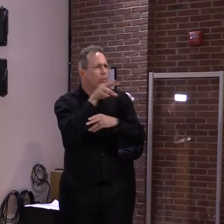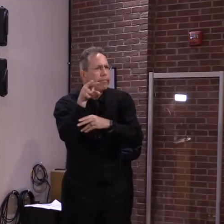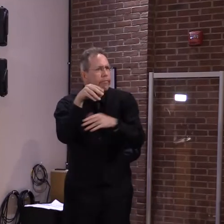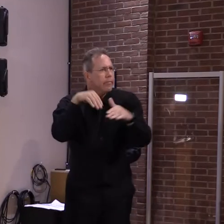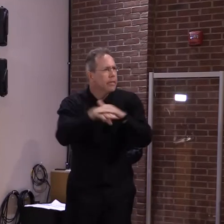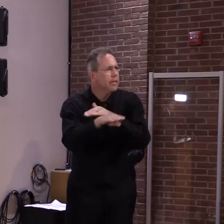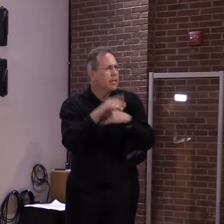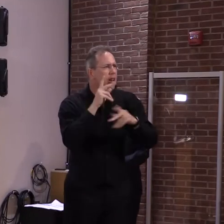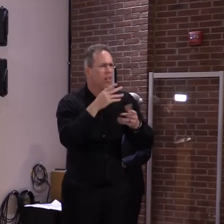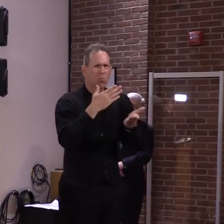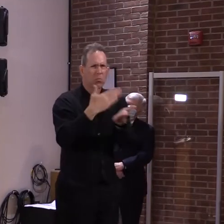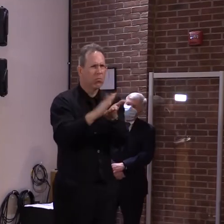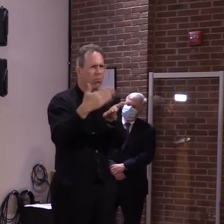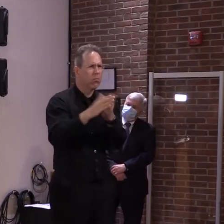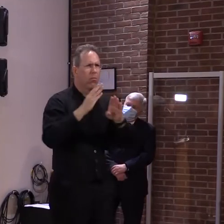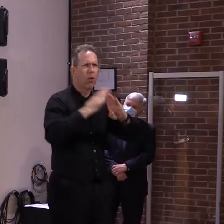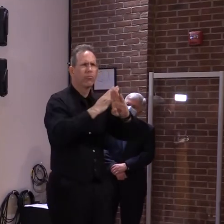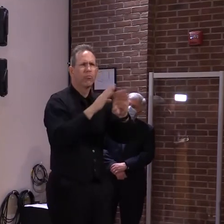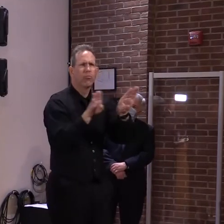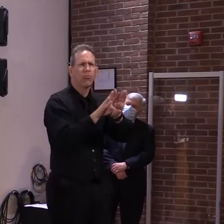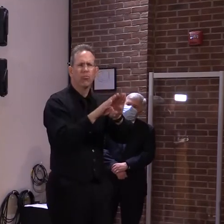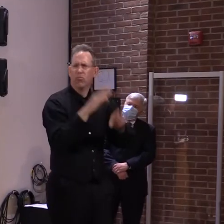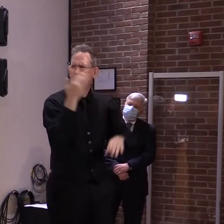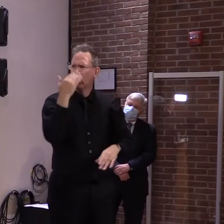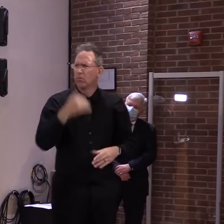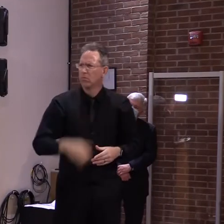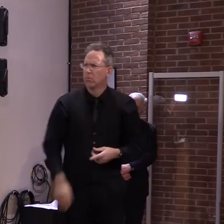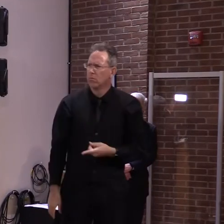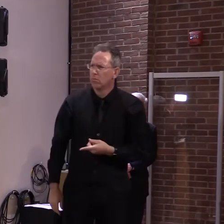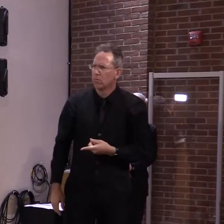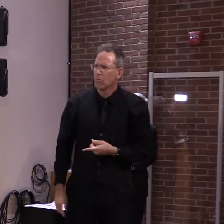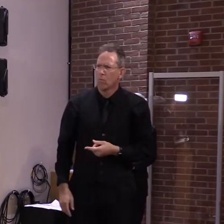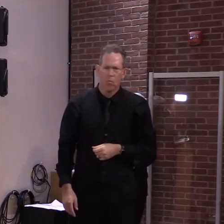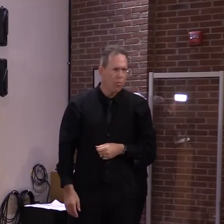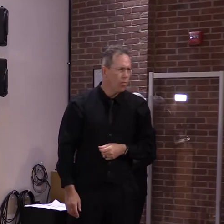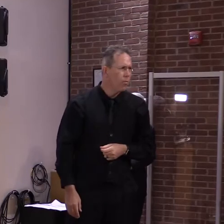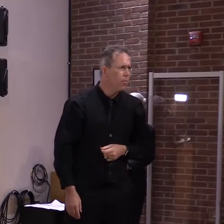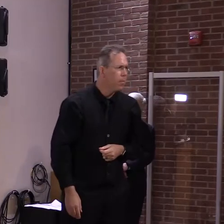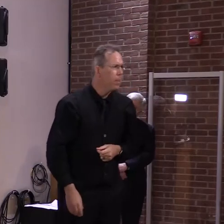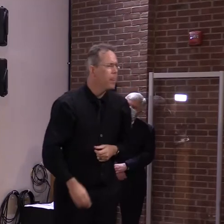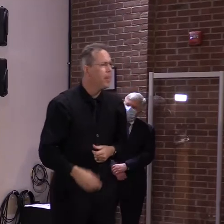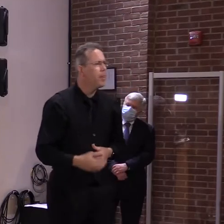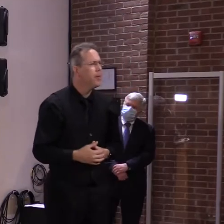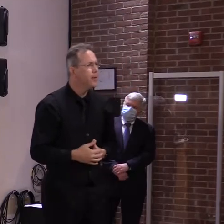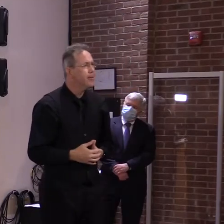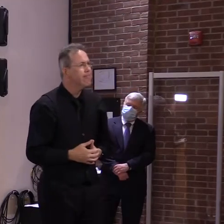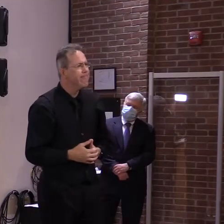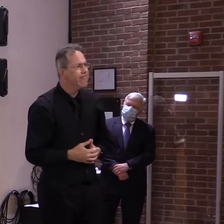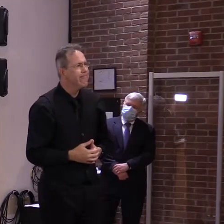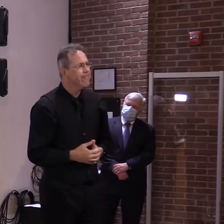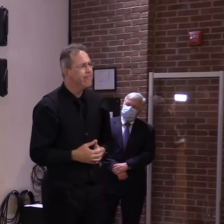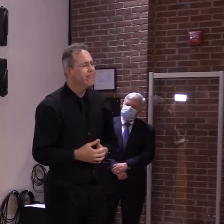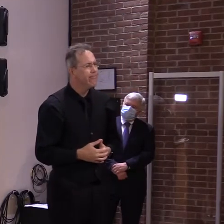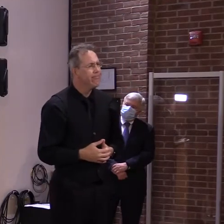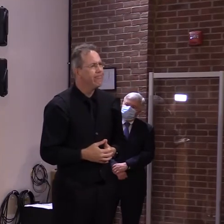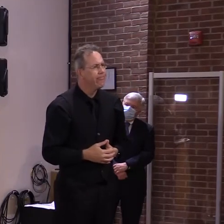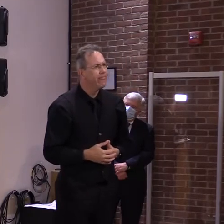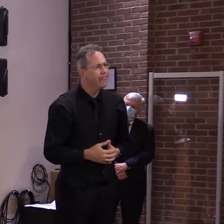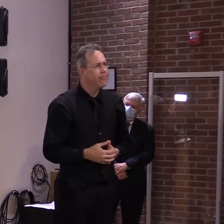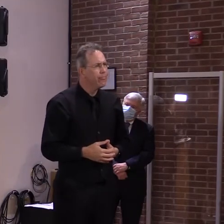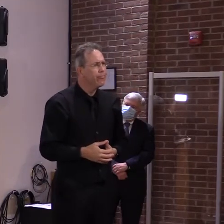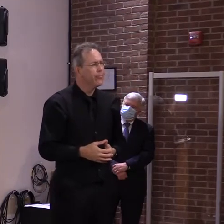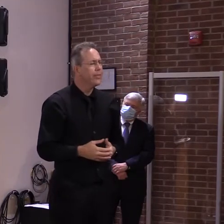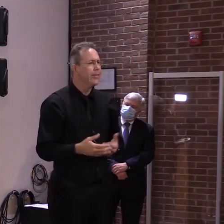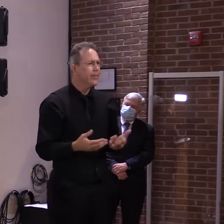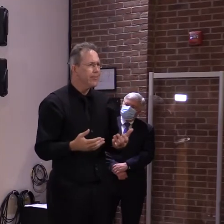laws being adopted without full monitoring by the public. Yeah. You know, I've been talking a lot about where we get